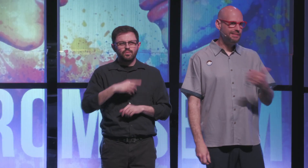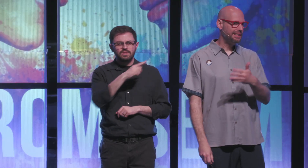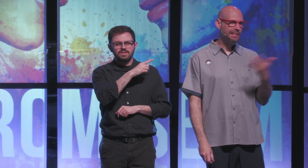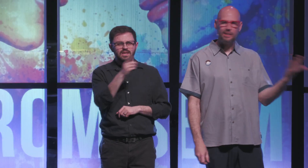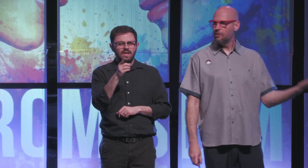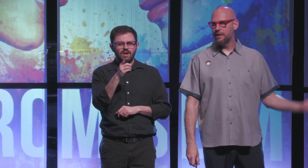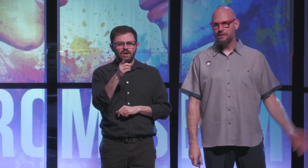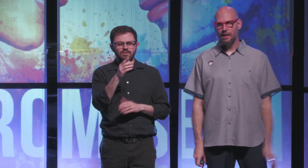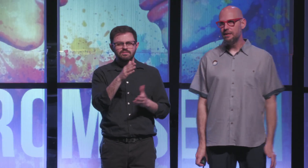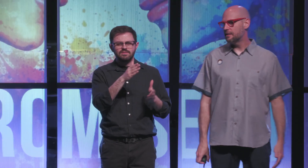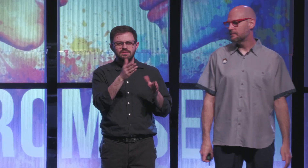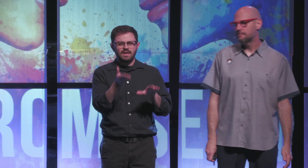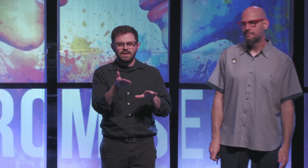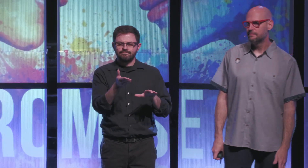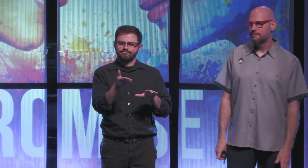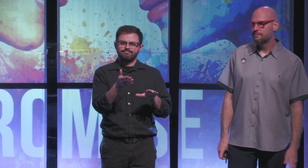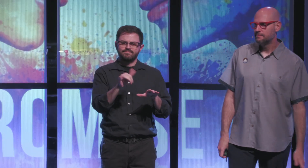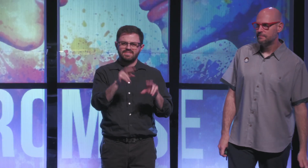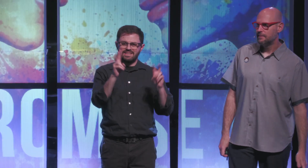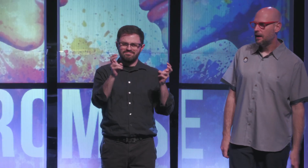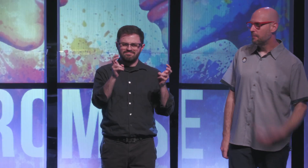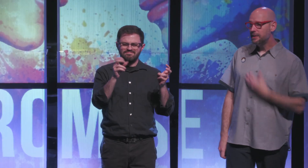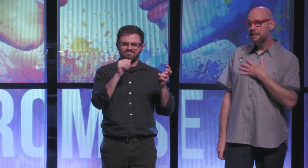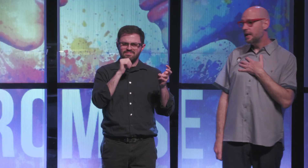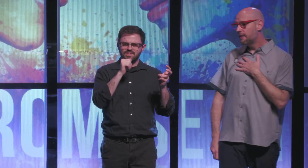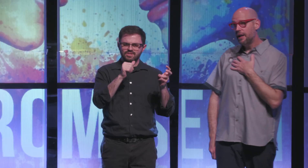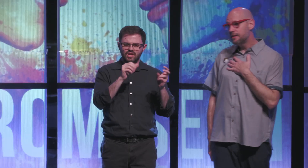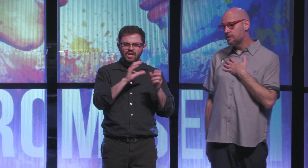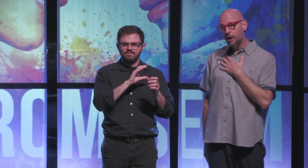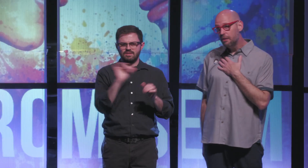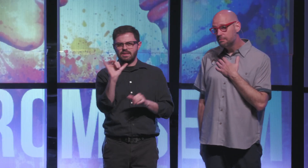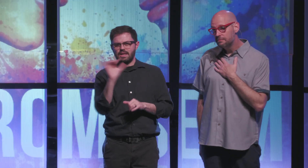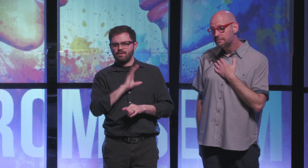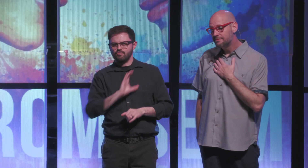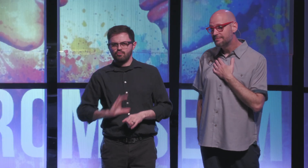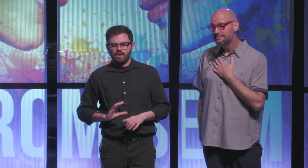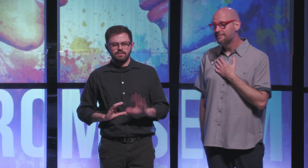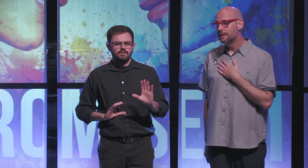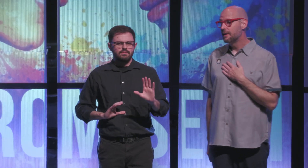That's not Christ-like. I'm not saying I haven't had the thought.